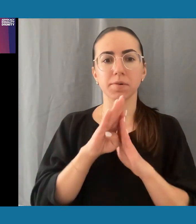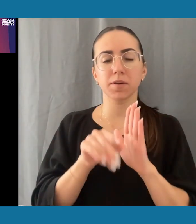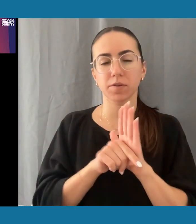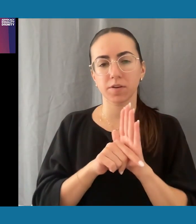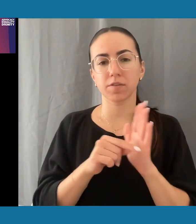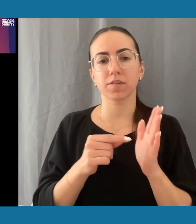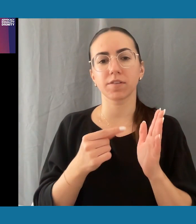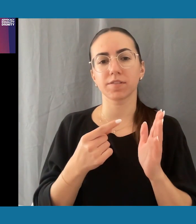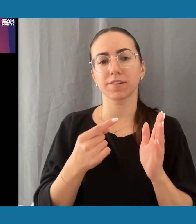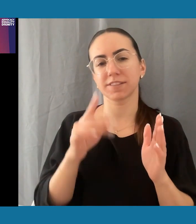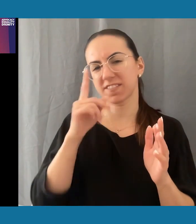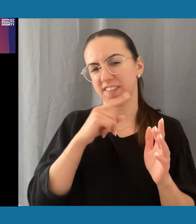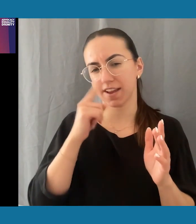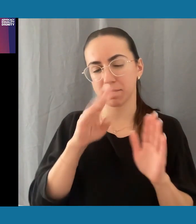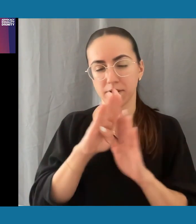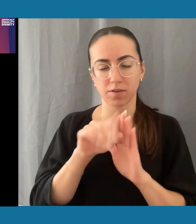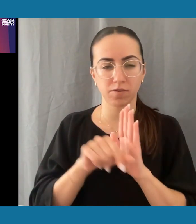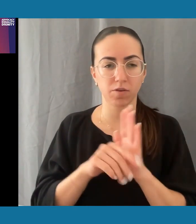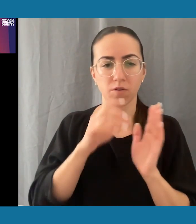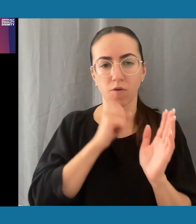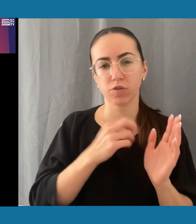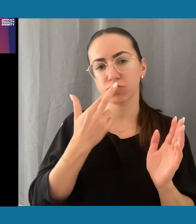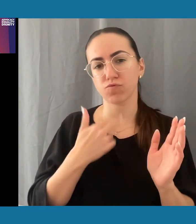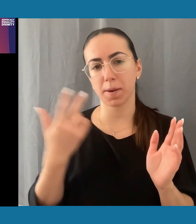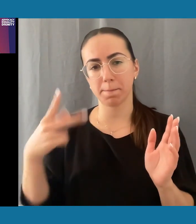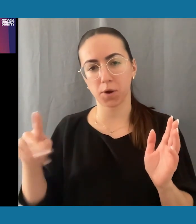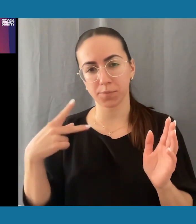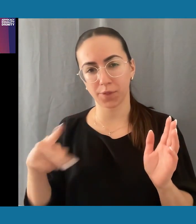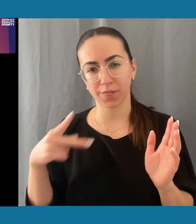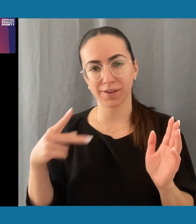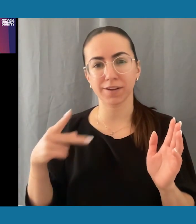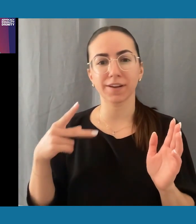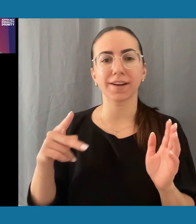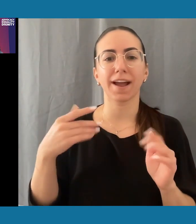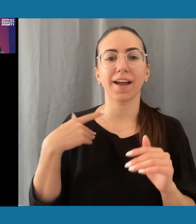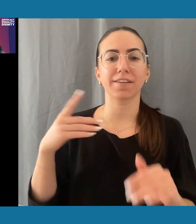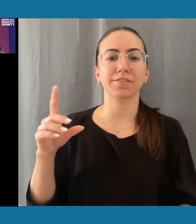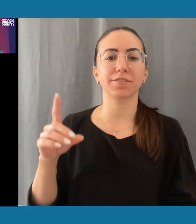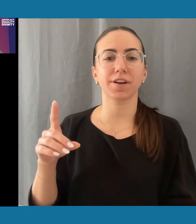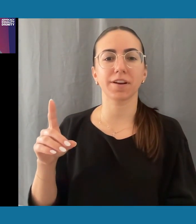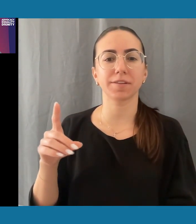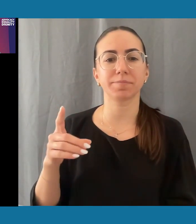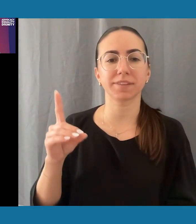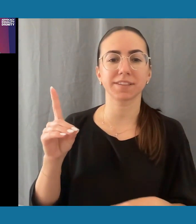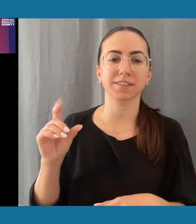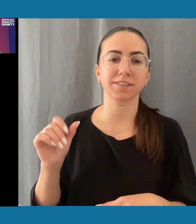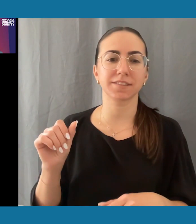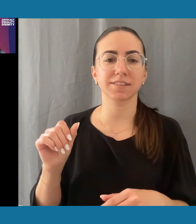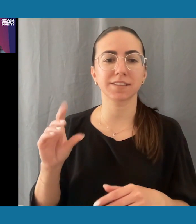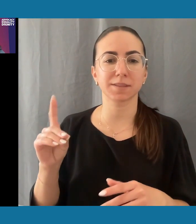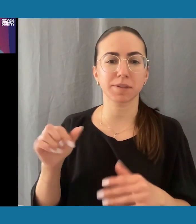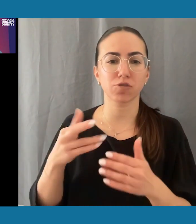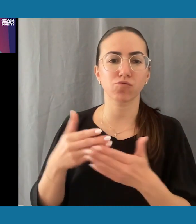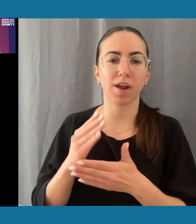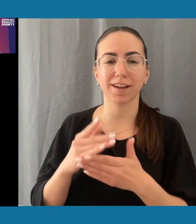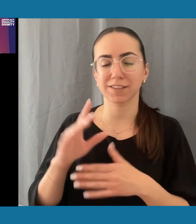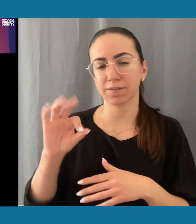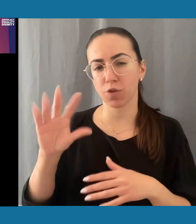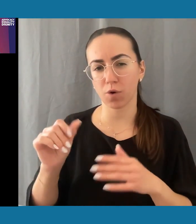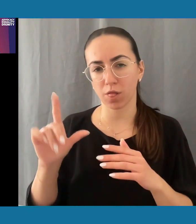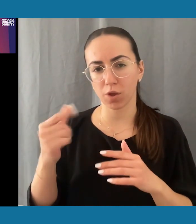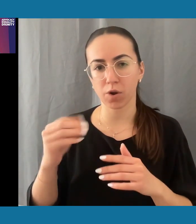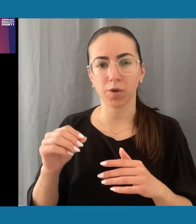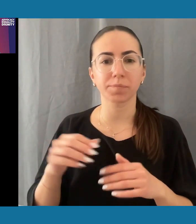me that's a fake background with orange and red and purple and the DRF logo. And it says advocacy, equality, and